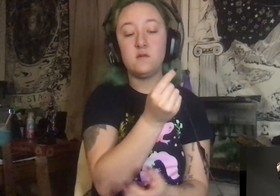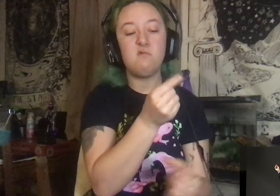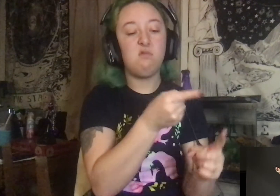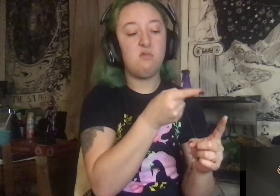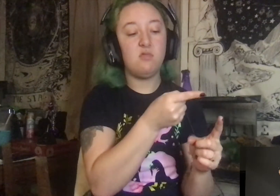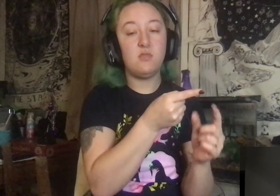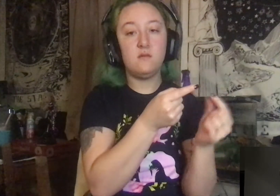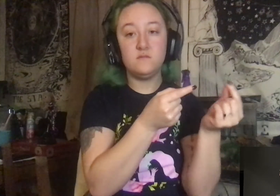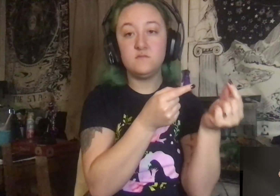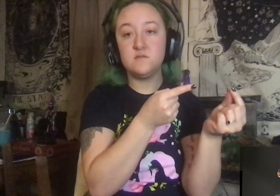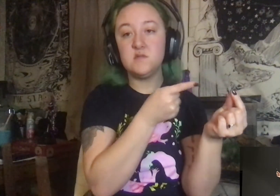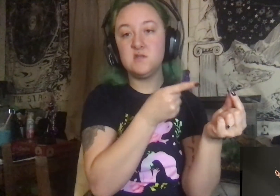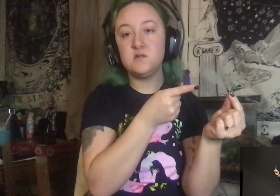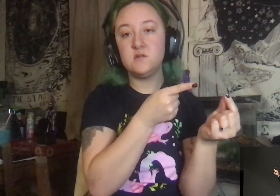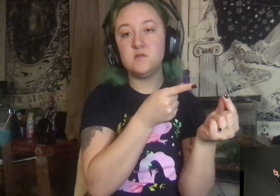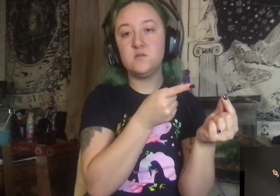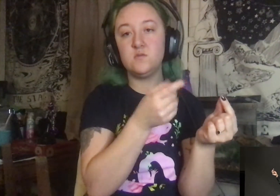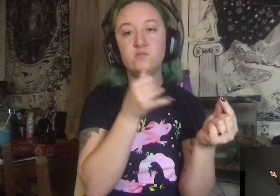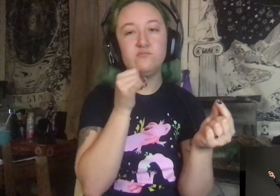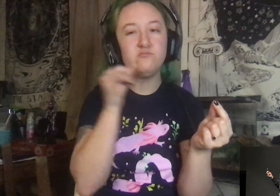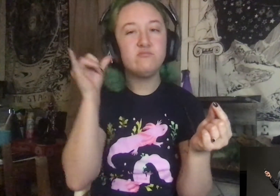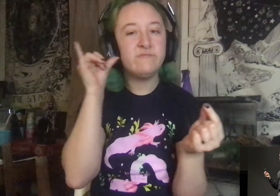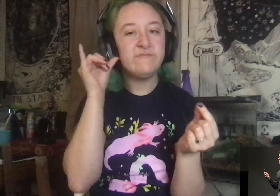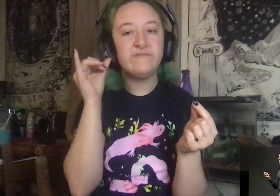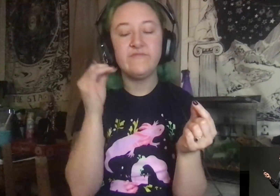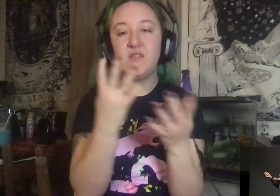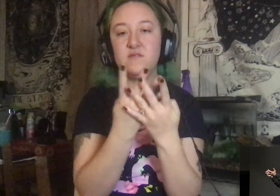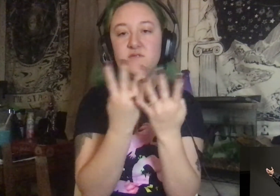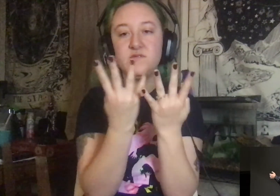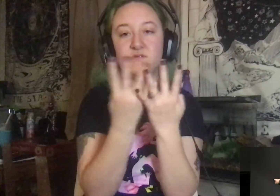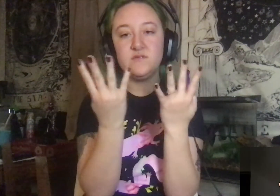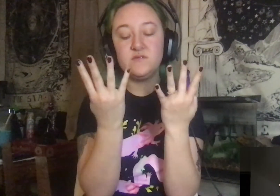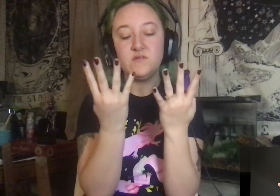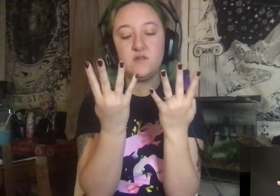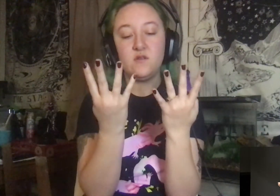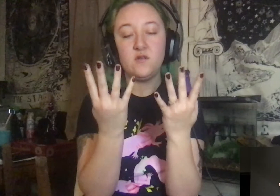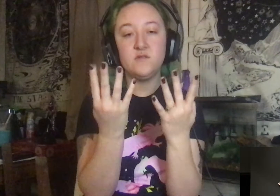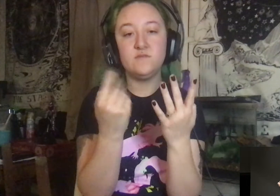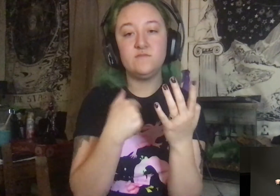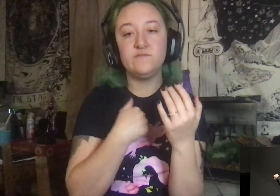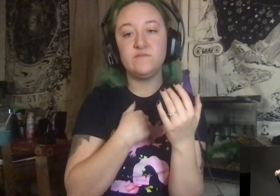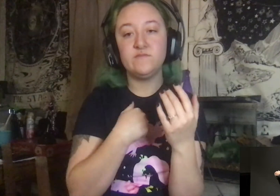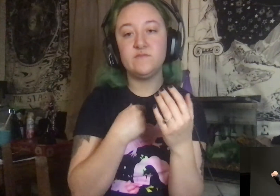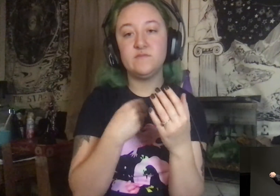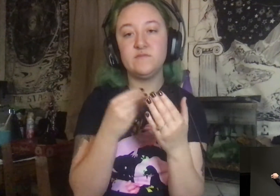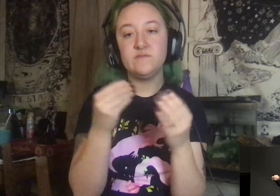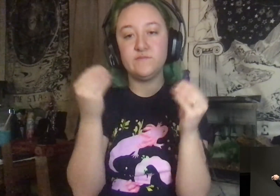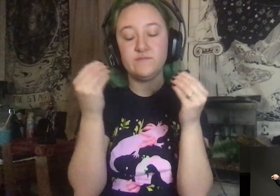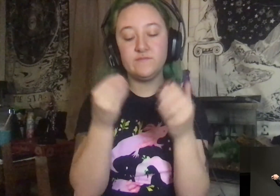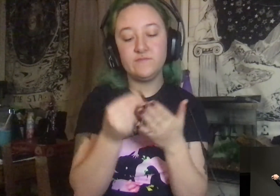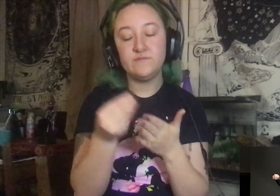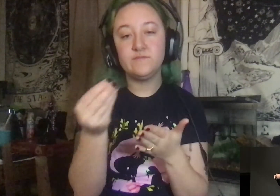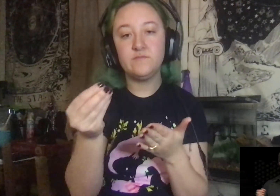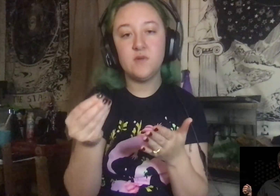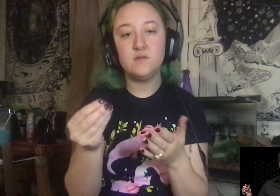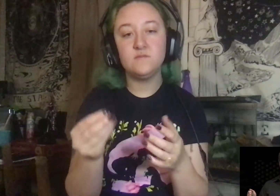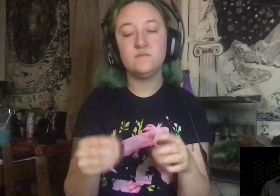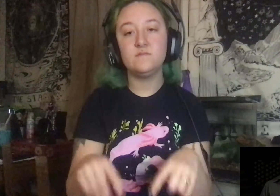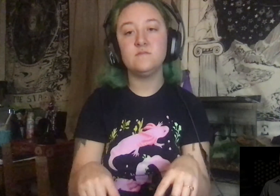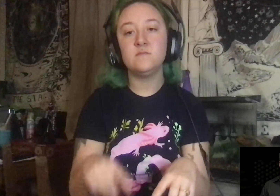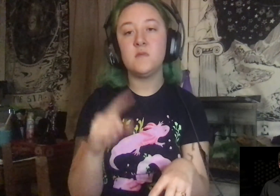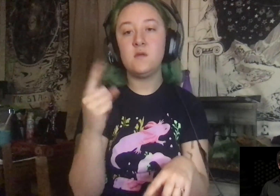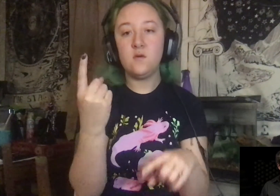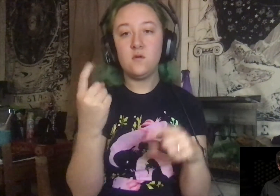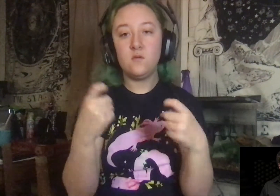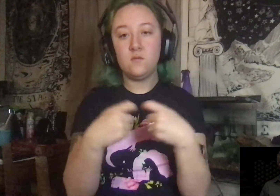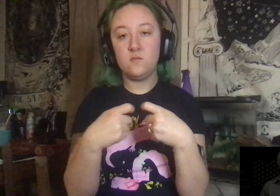it had a certain familiarity to it. And I said, well, what exactly is the process? And they said the band is applied to the tail tightly,